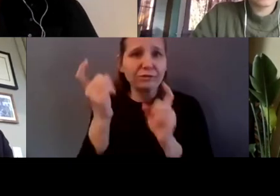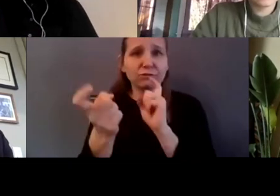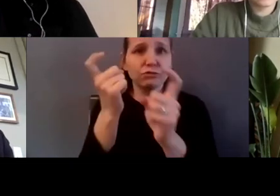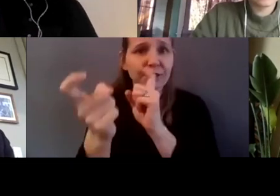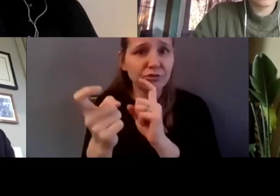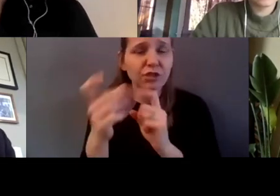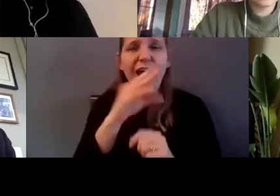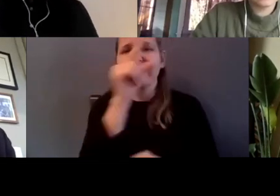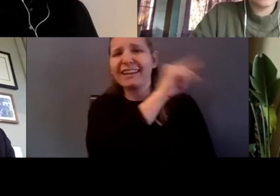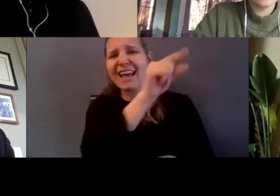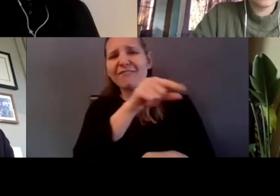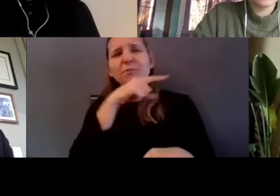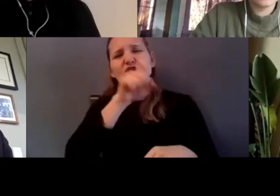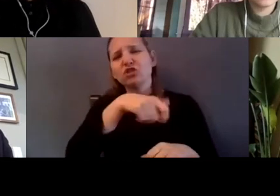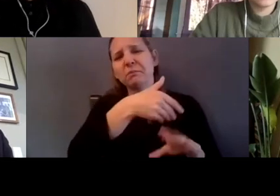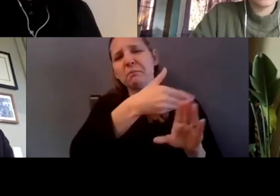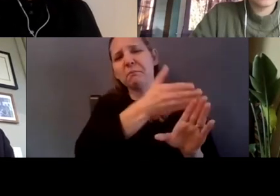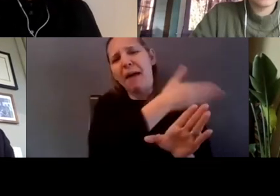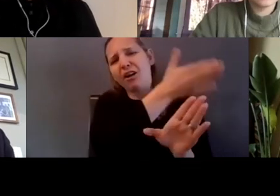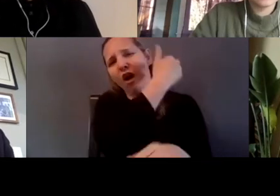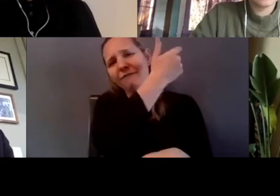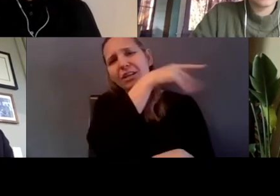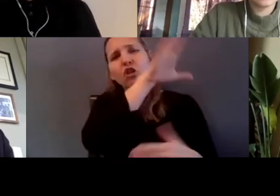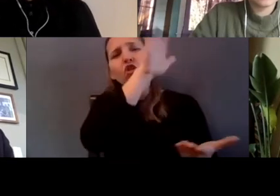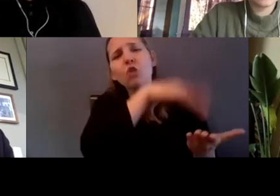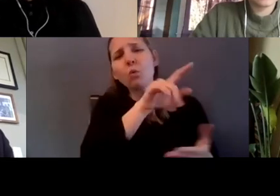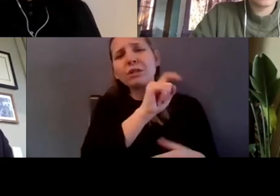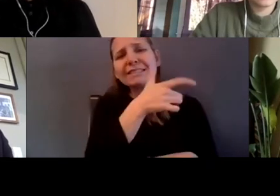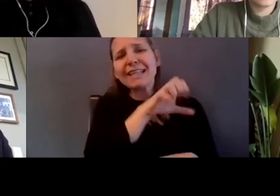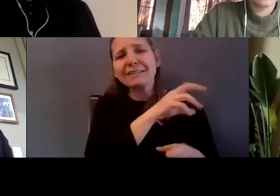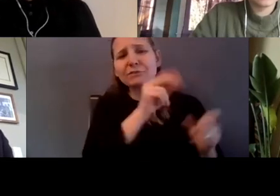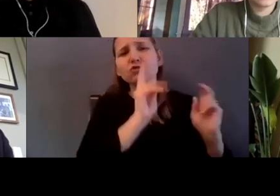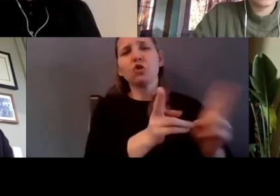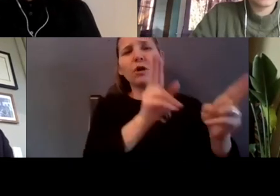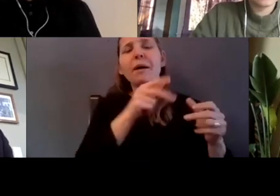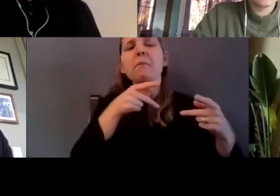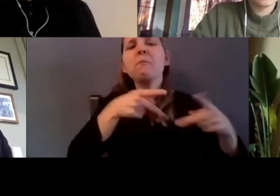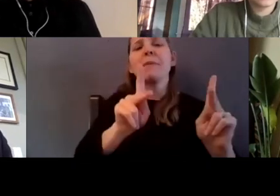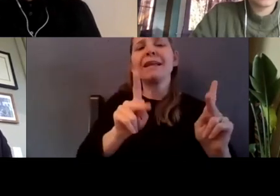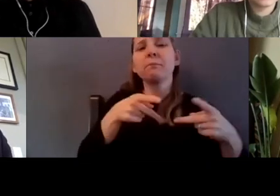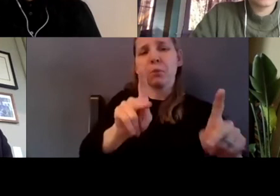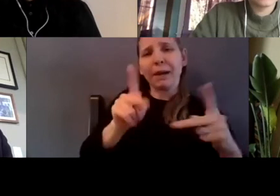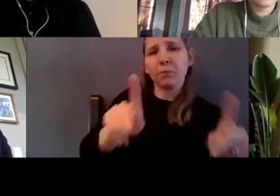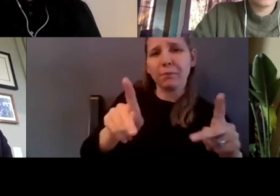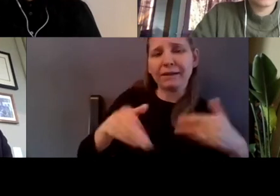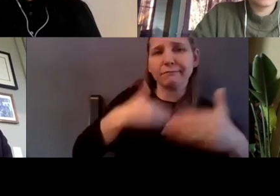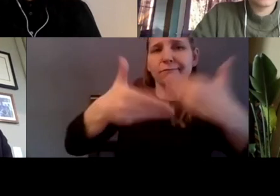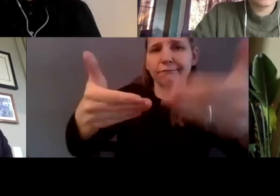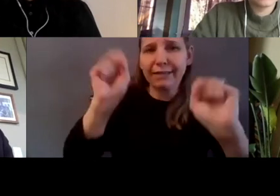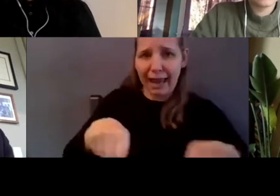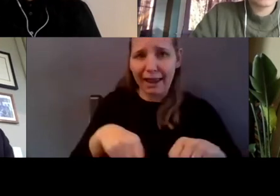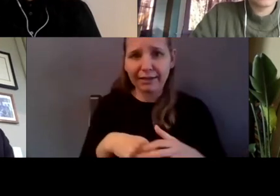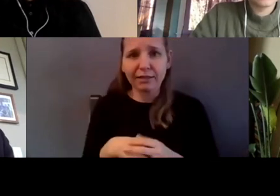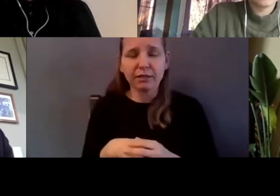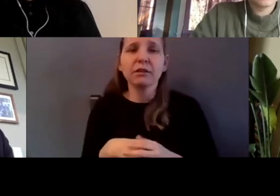should just mostly get out of the way except to lower taxes and speed up permitting. And therefore, the